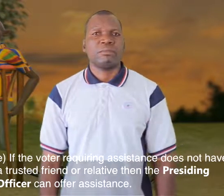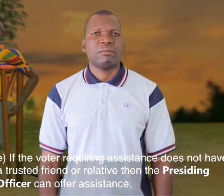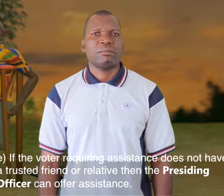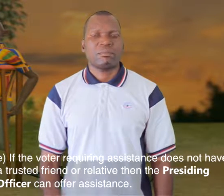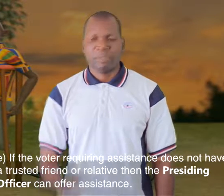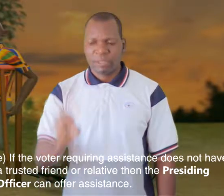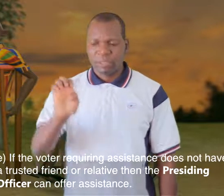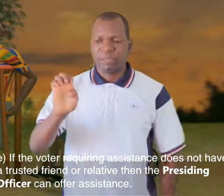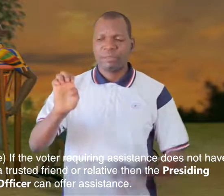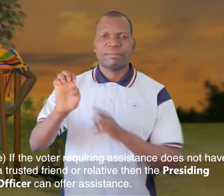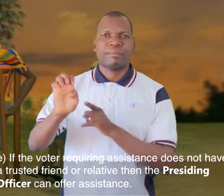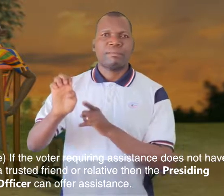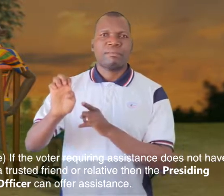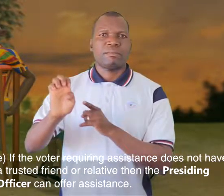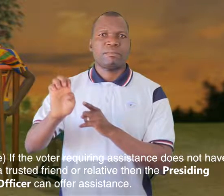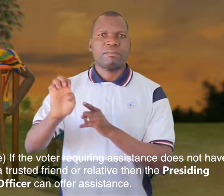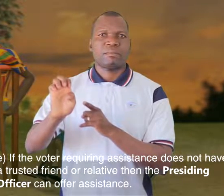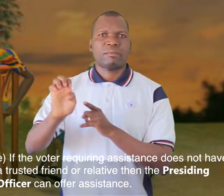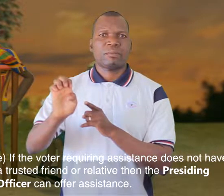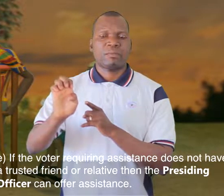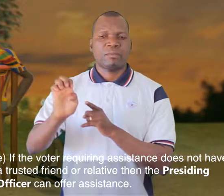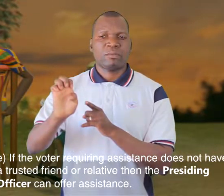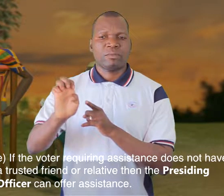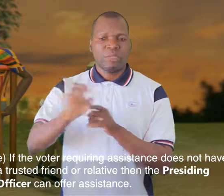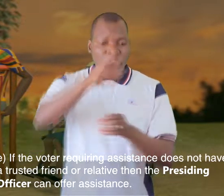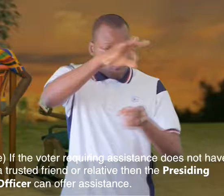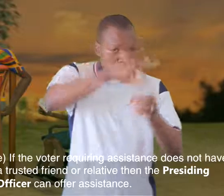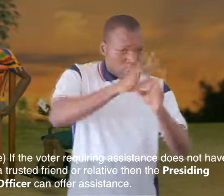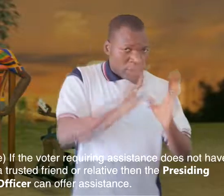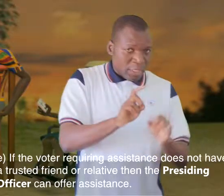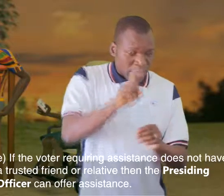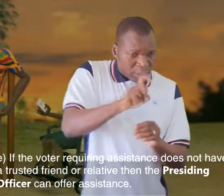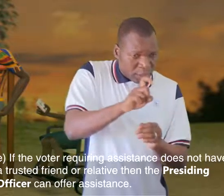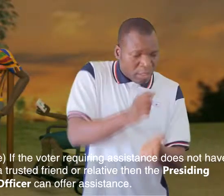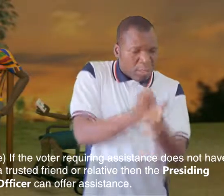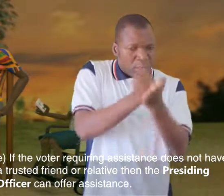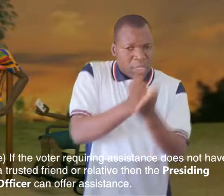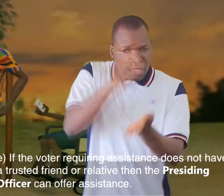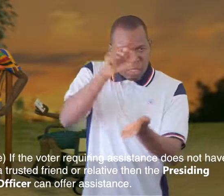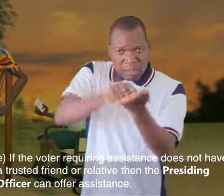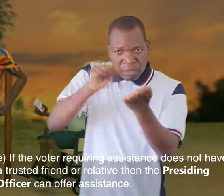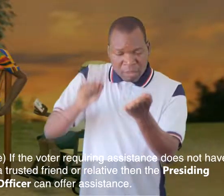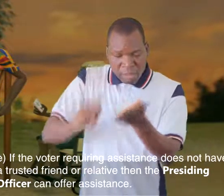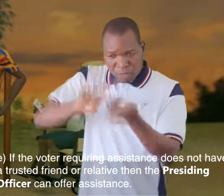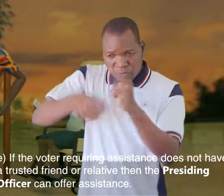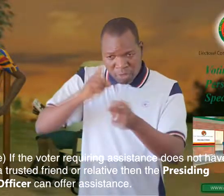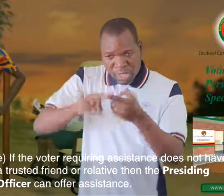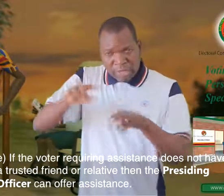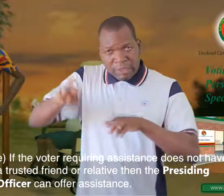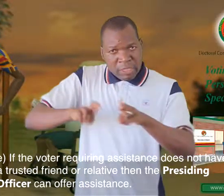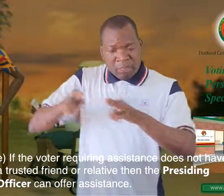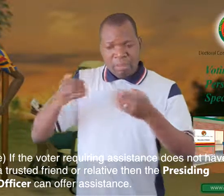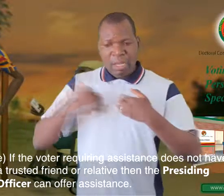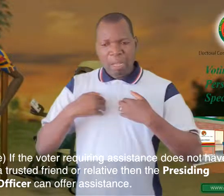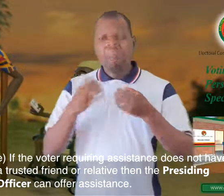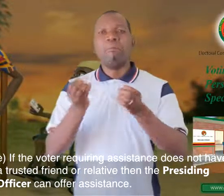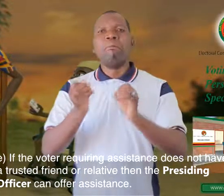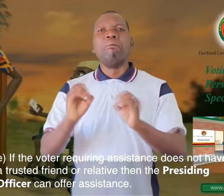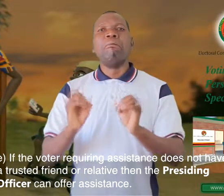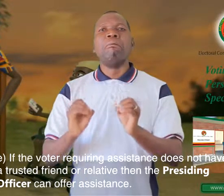E. If the voter requiring assistance does not have a trusted friend or relative, then the presiding